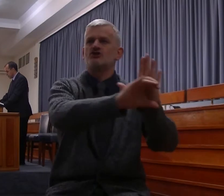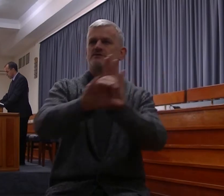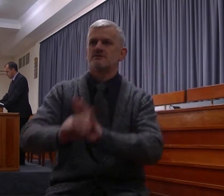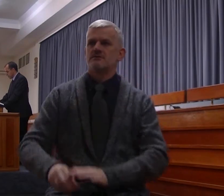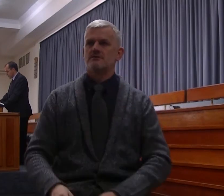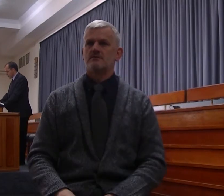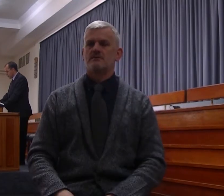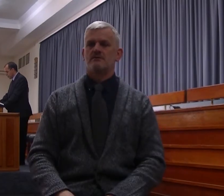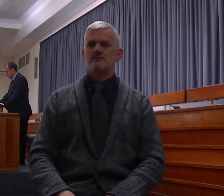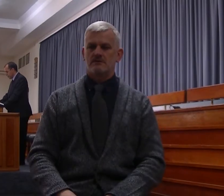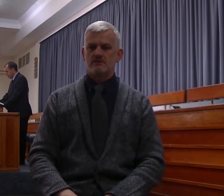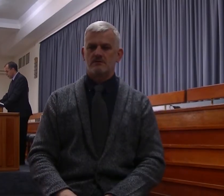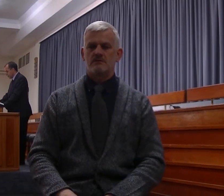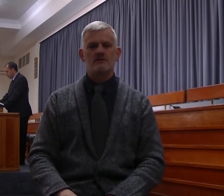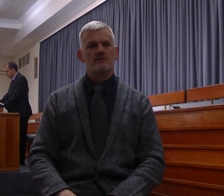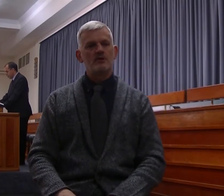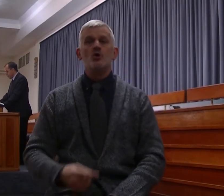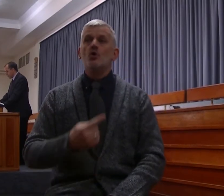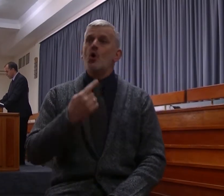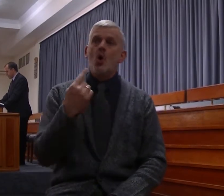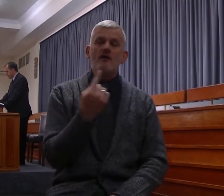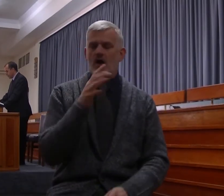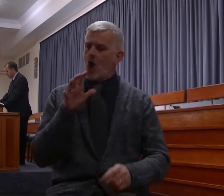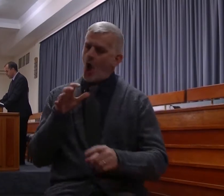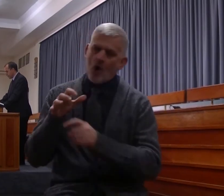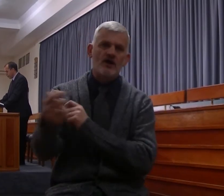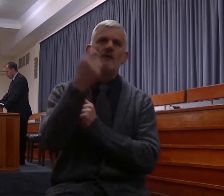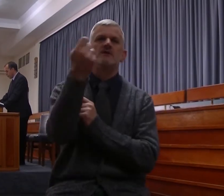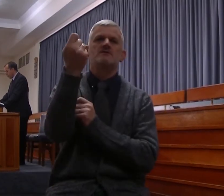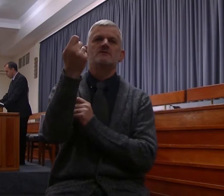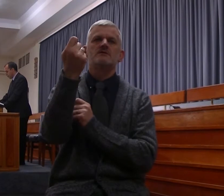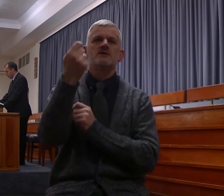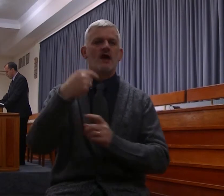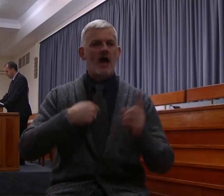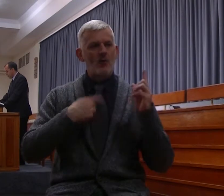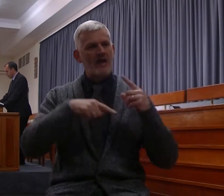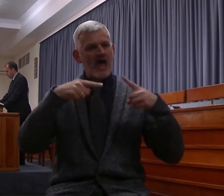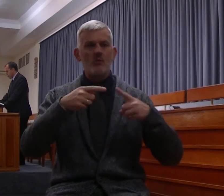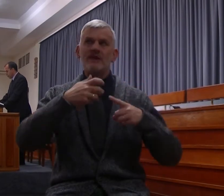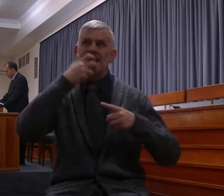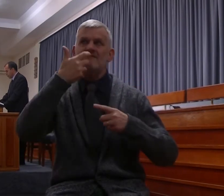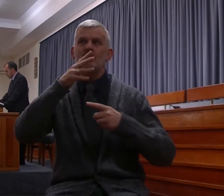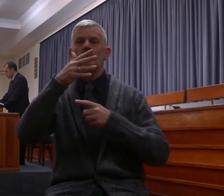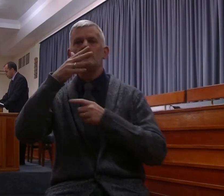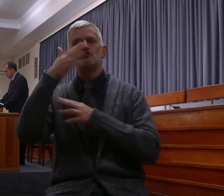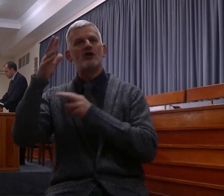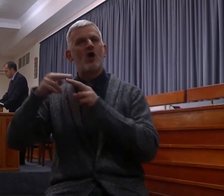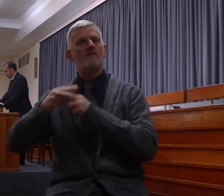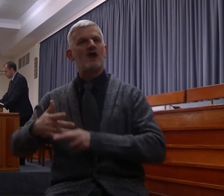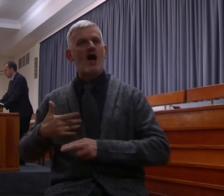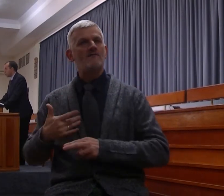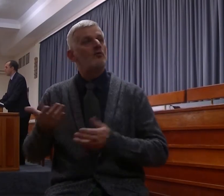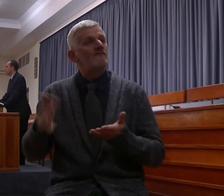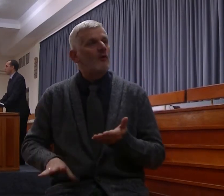churches. To him that overcometh will I give to eat of the tree of life, which is in the